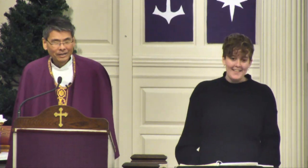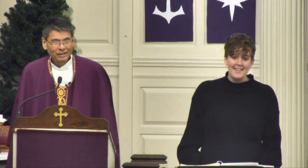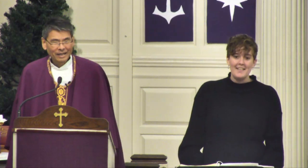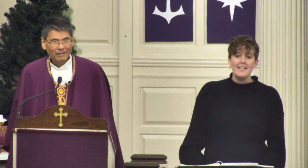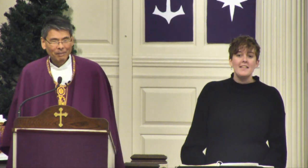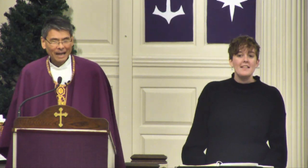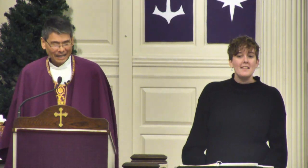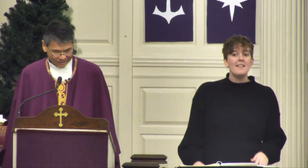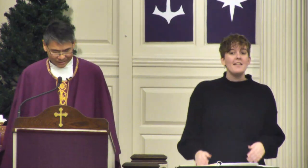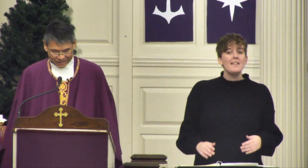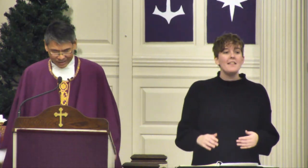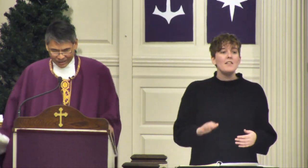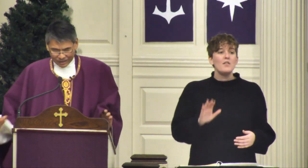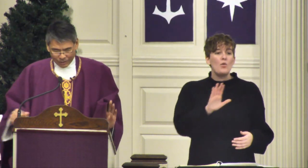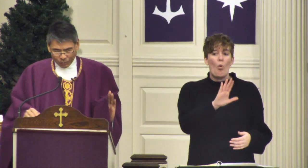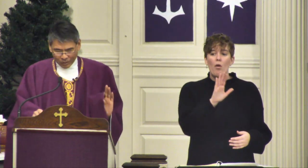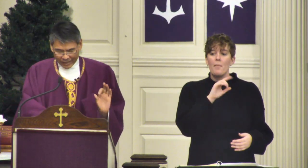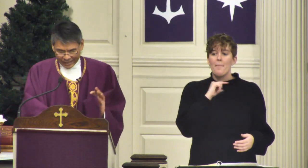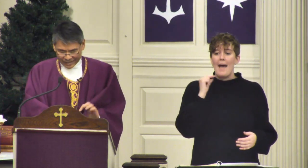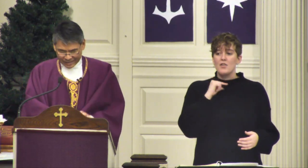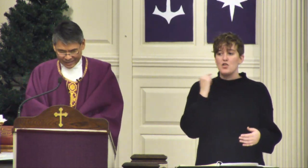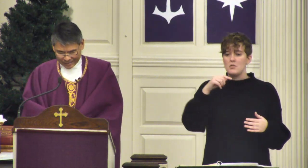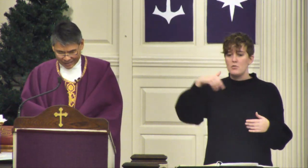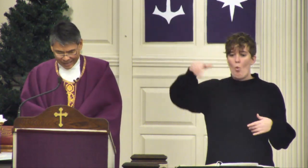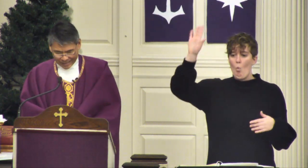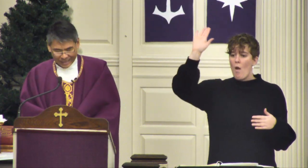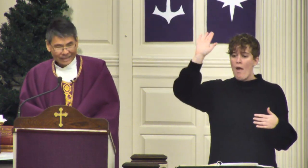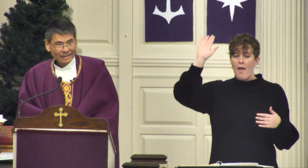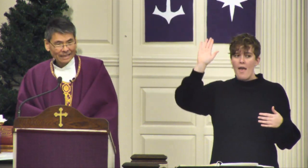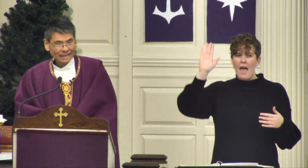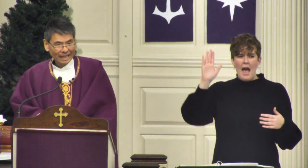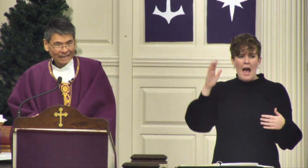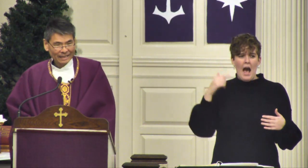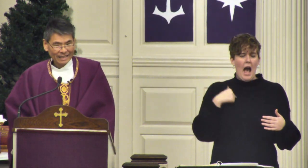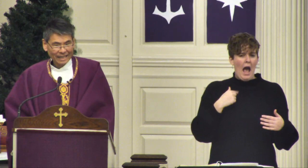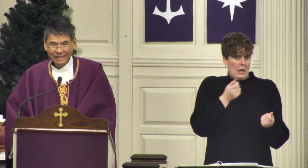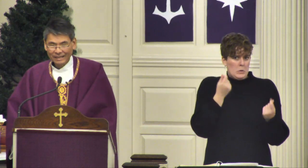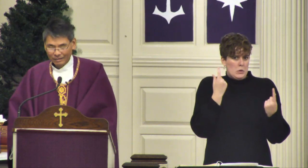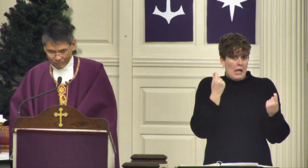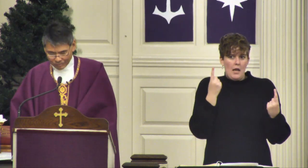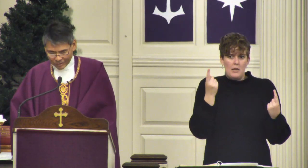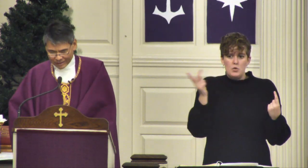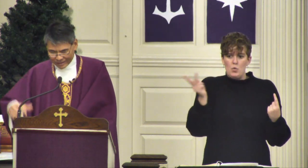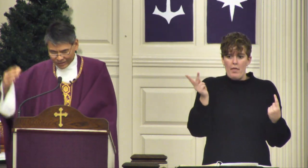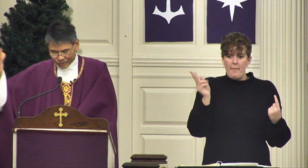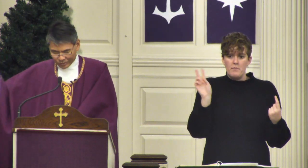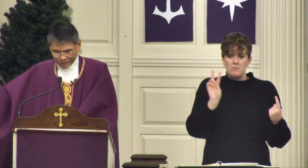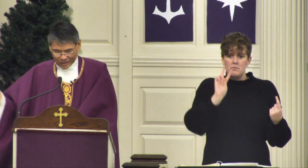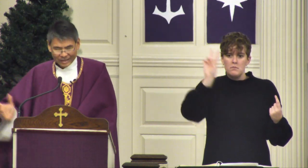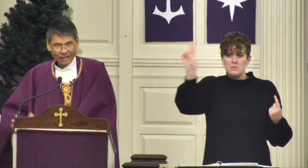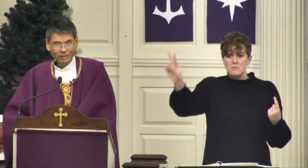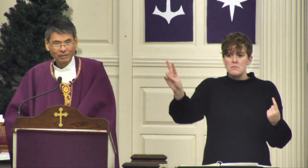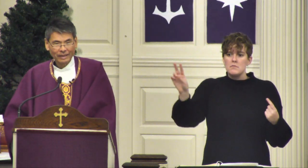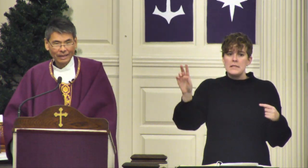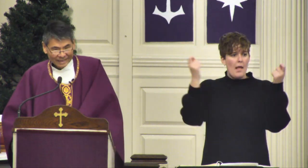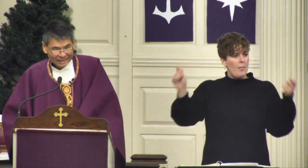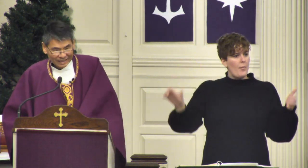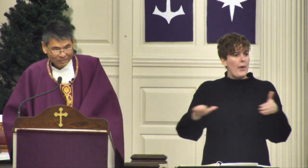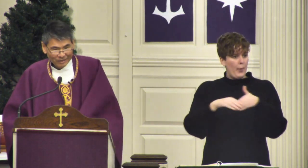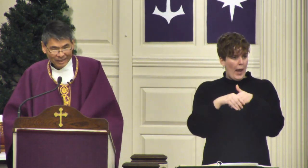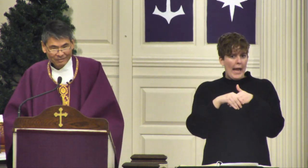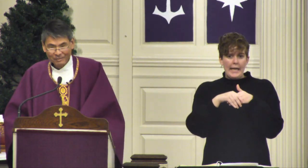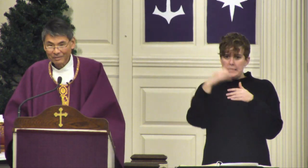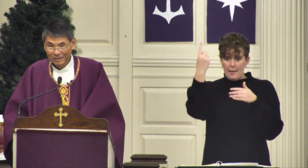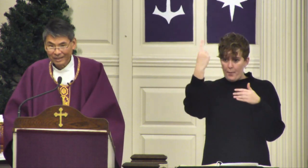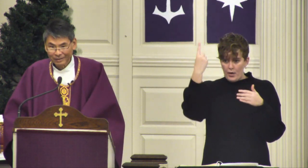Your pastors are away. I understand they went to celebrate a wedding somewhere.